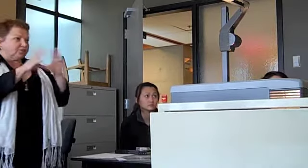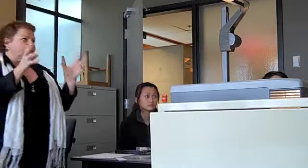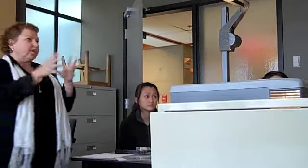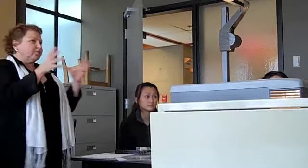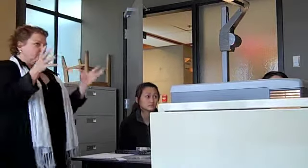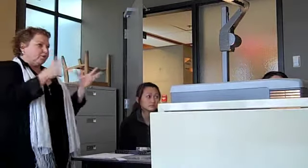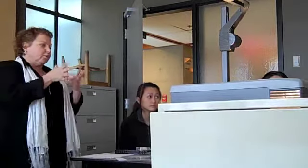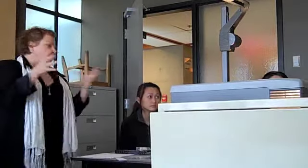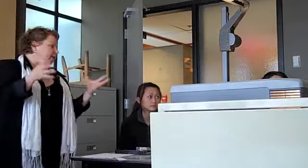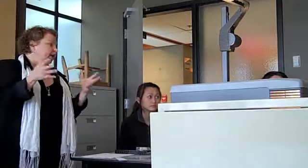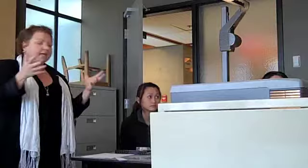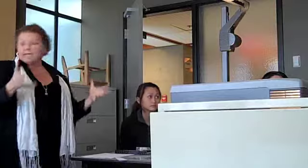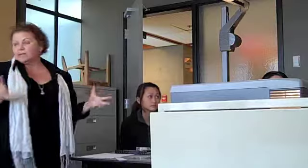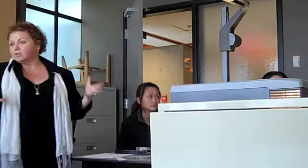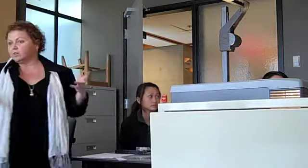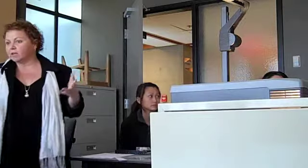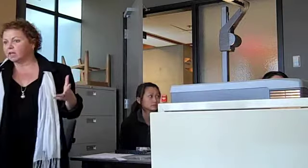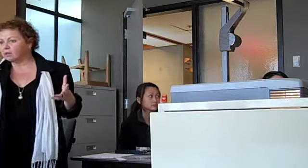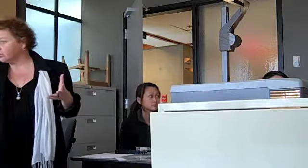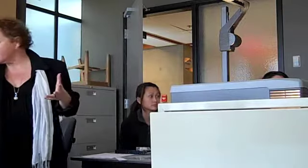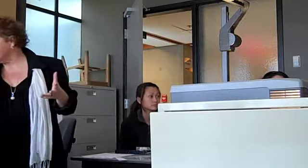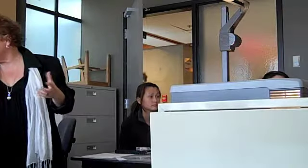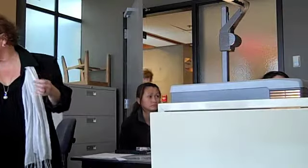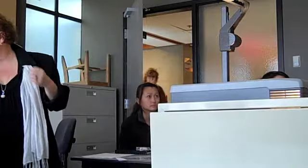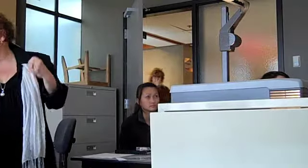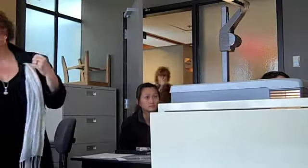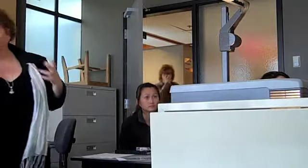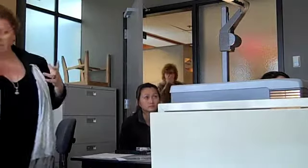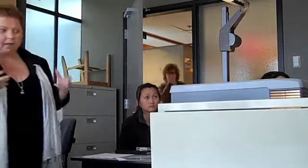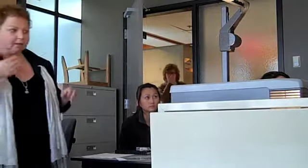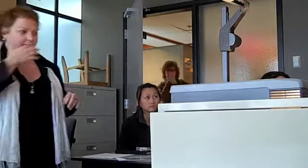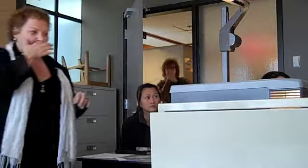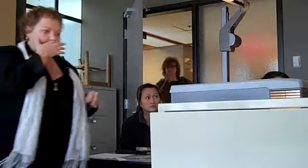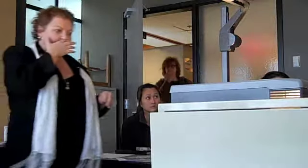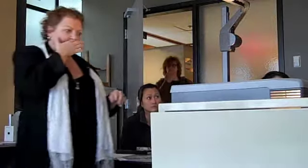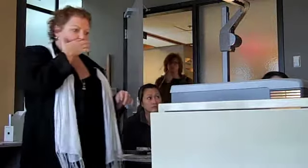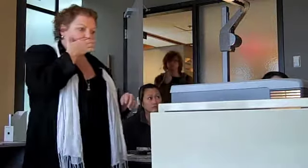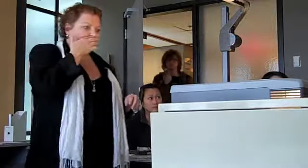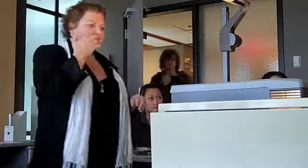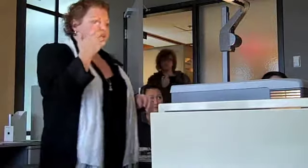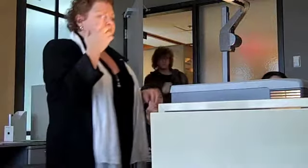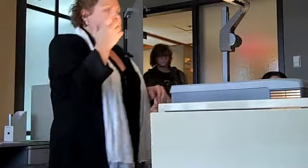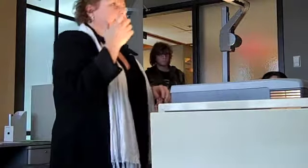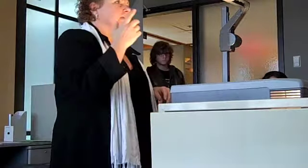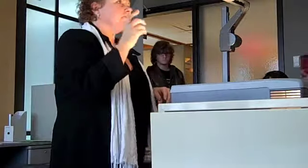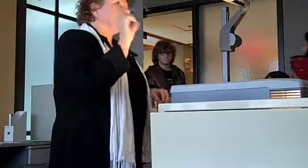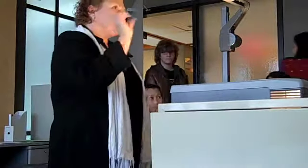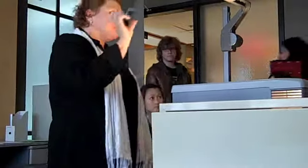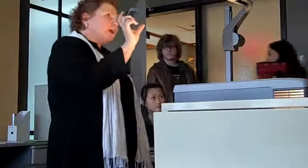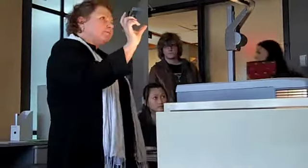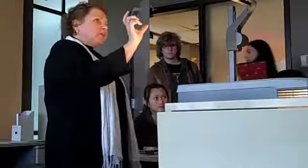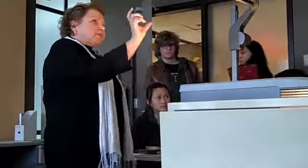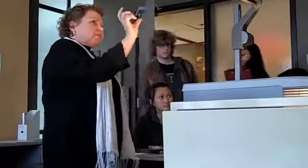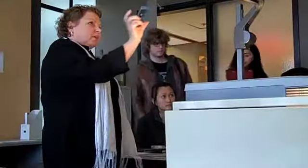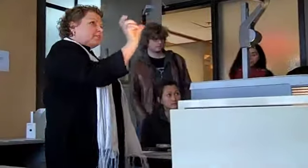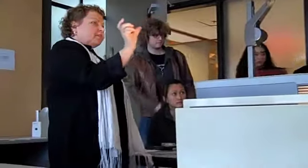just says, you know, a BA in communications, right, or a BA in humanities or whatever. And sometimes you get this designation